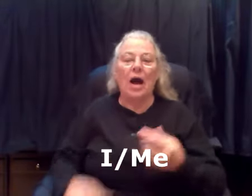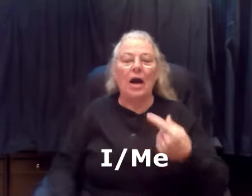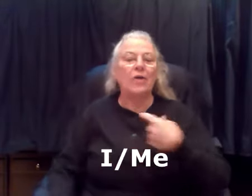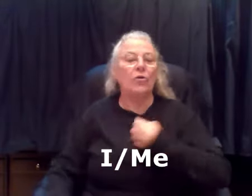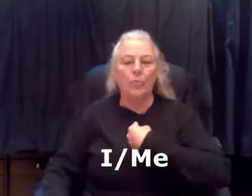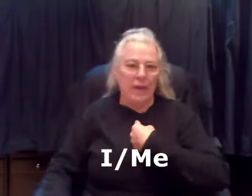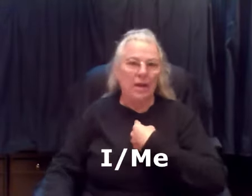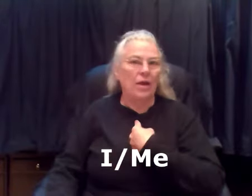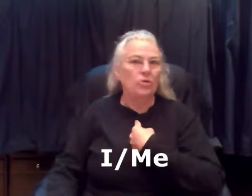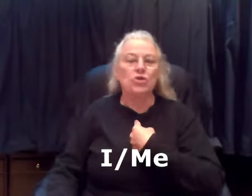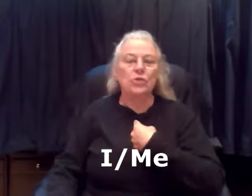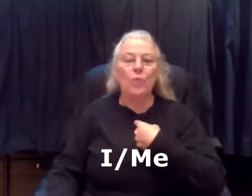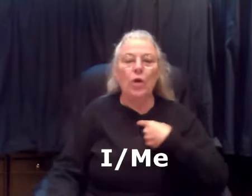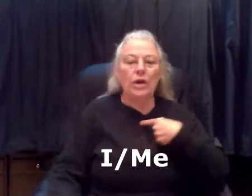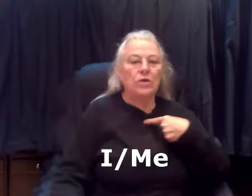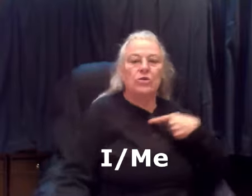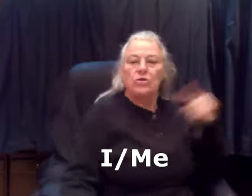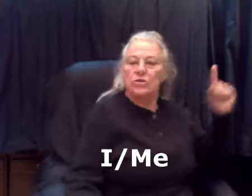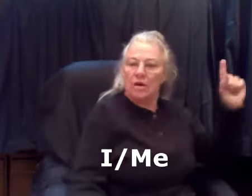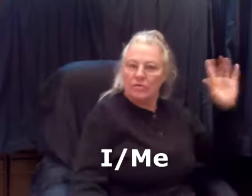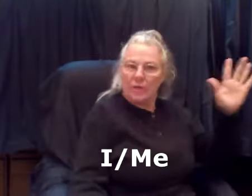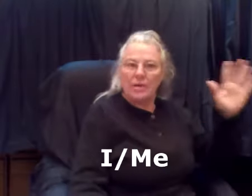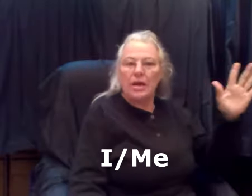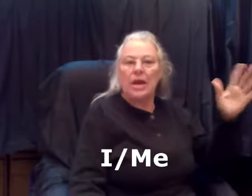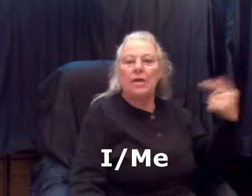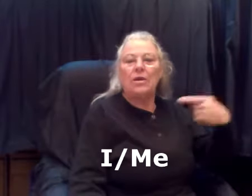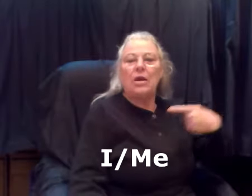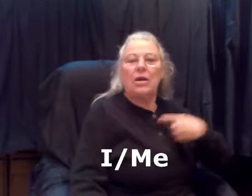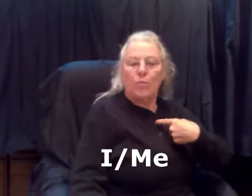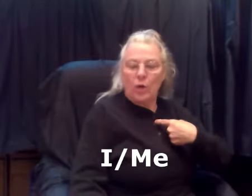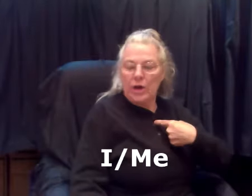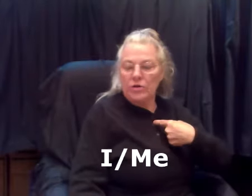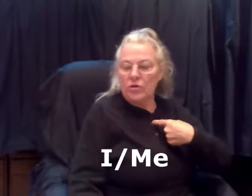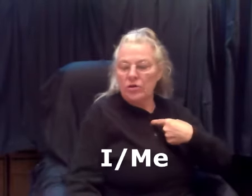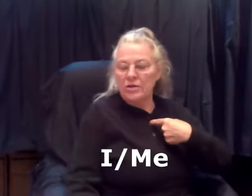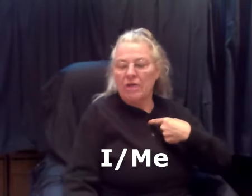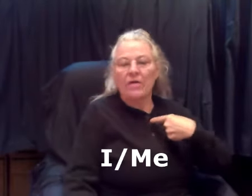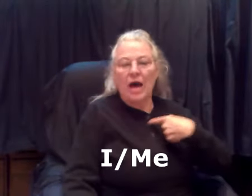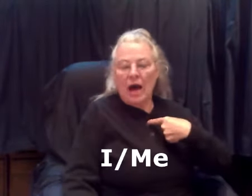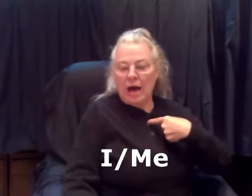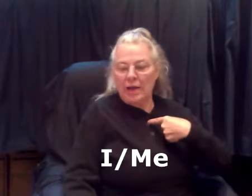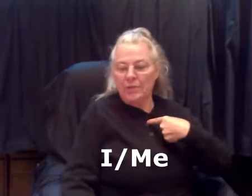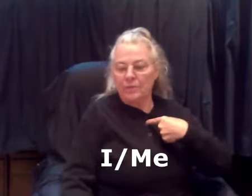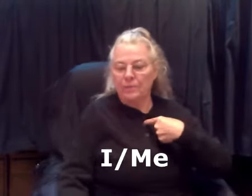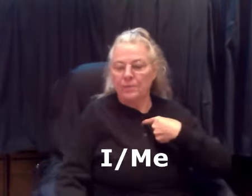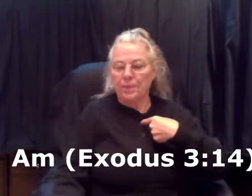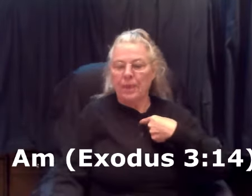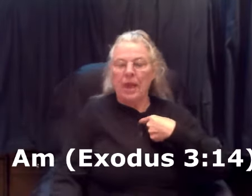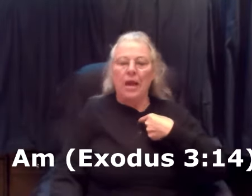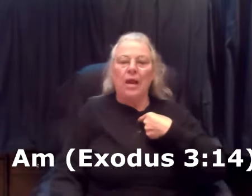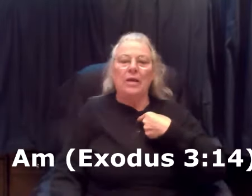or me, and you're just pointing to yourself, dominant hand, pointing to yourself, I.